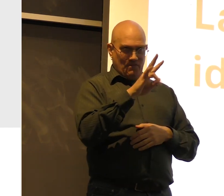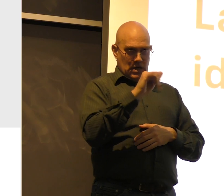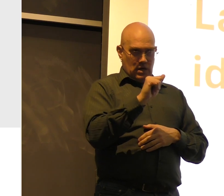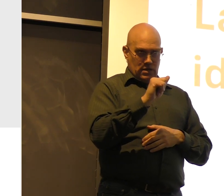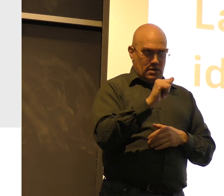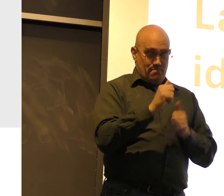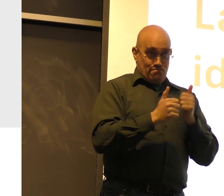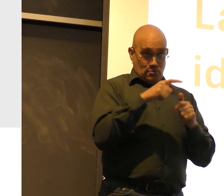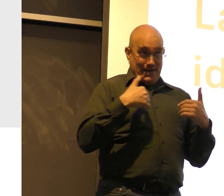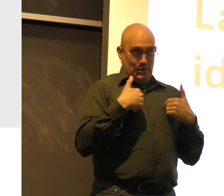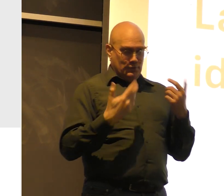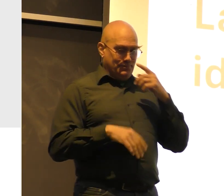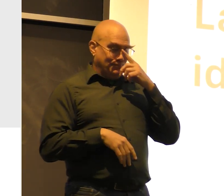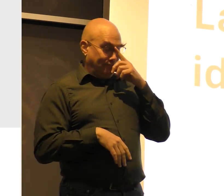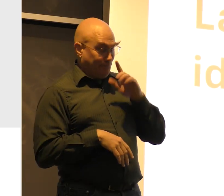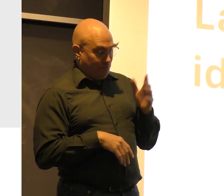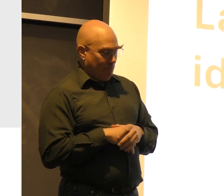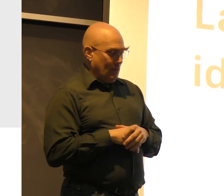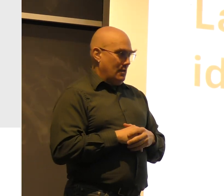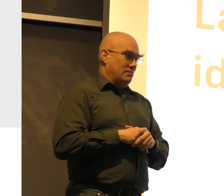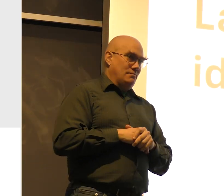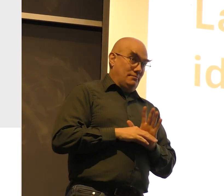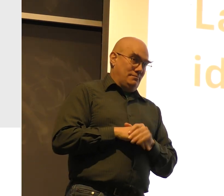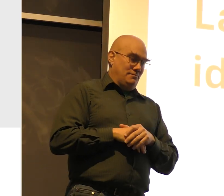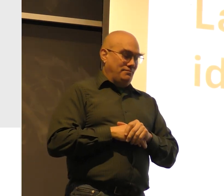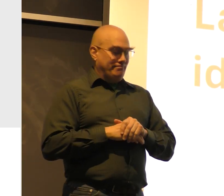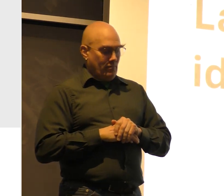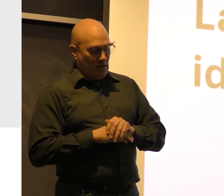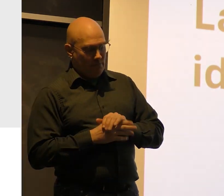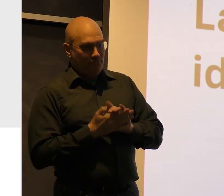And because my mind is full of useless trivia, a lot about animals.